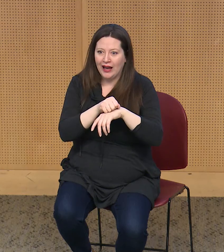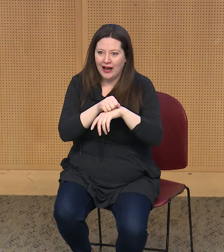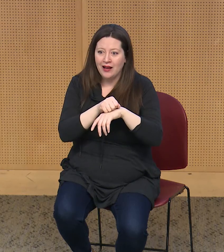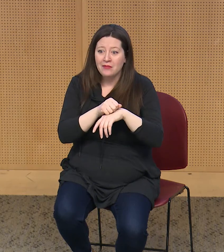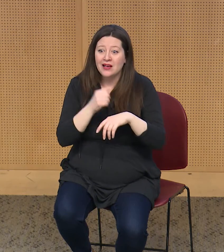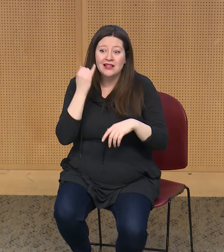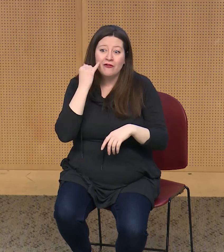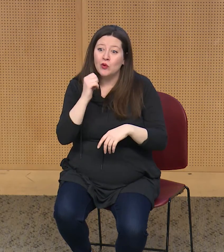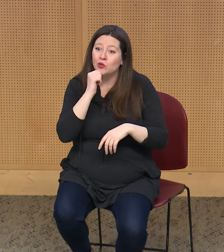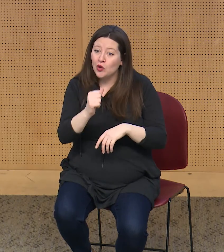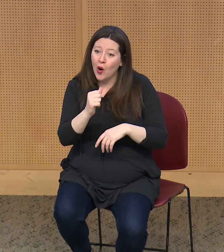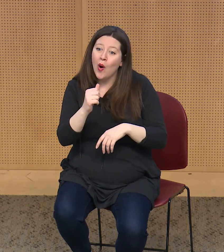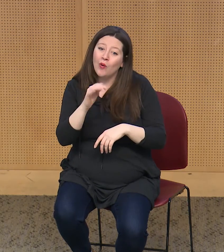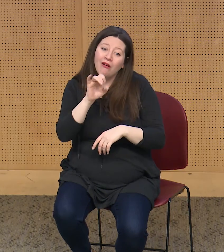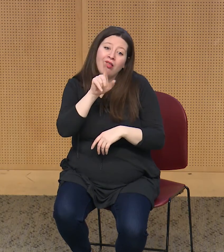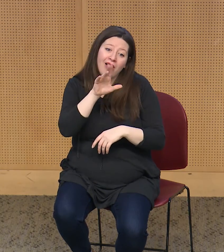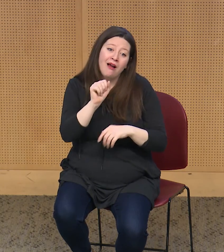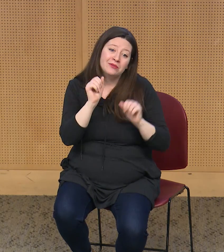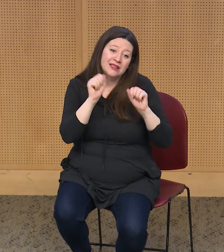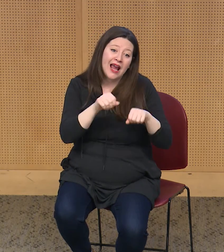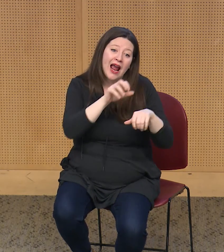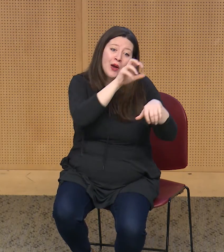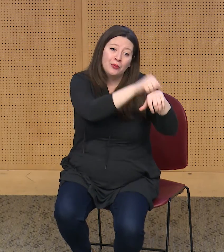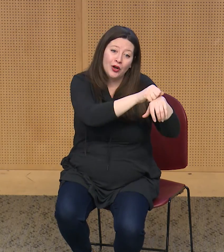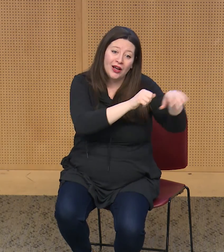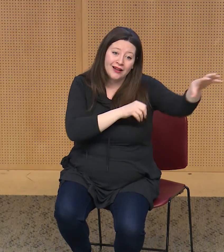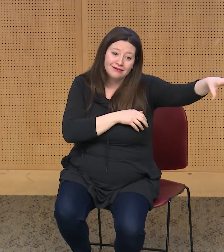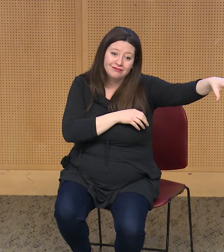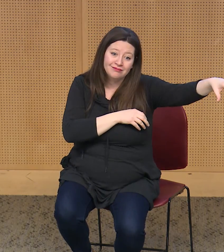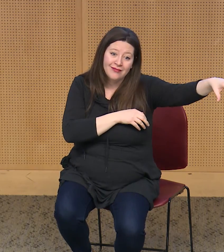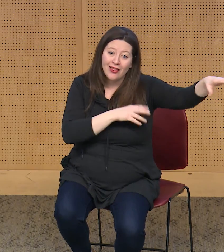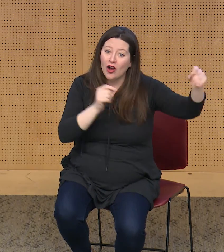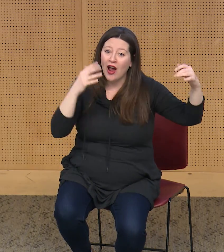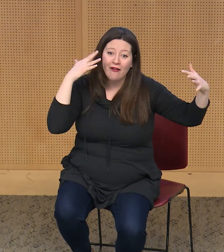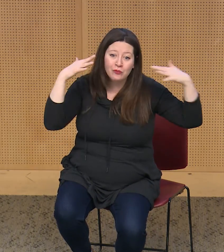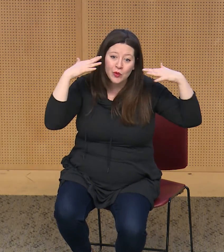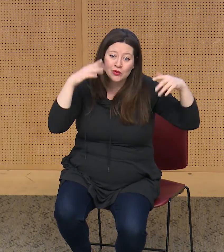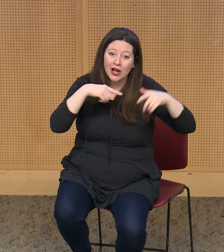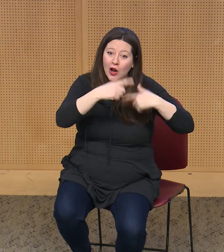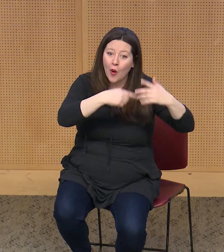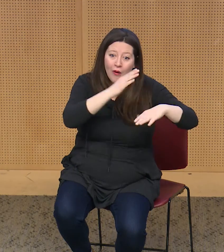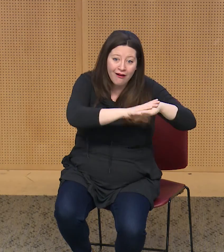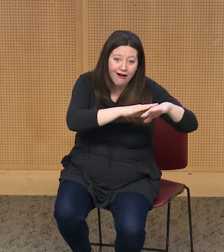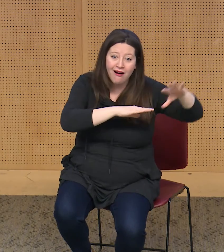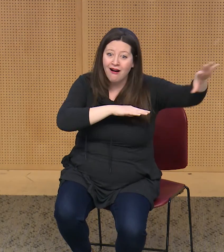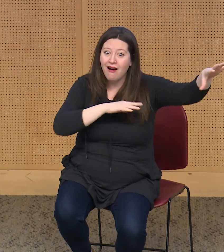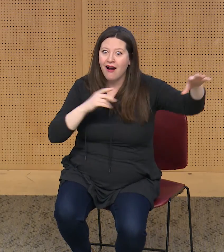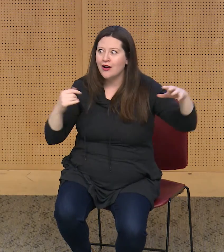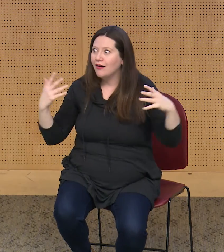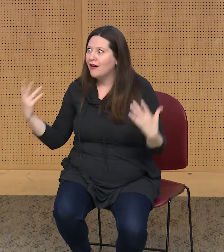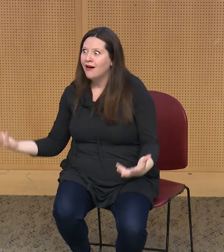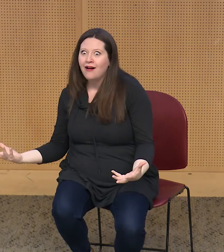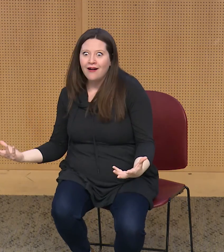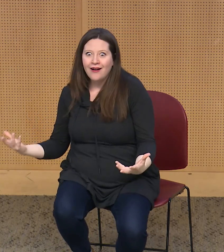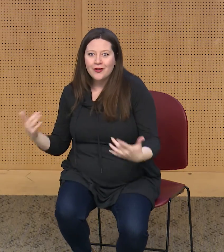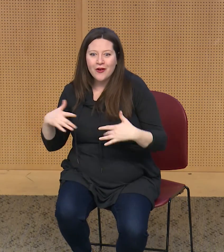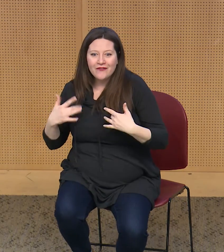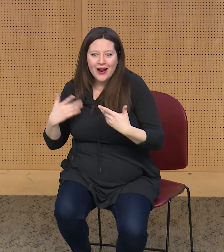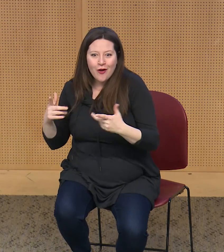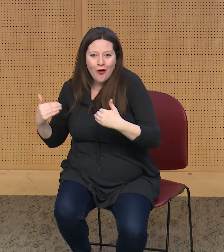this room and you don't book Ellie's Place, somebody else could book that. Let's say if they have a music festival going on out there and you've got a conference going on in